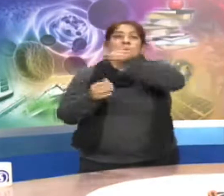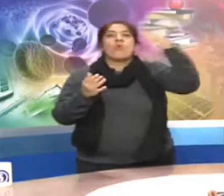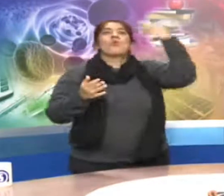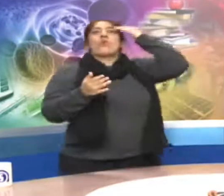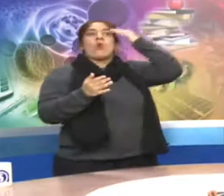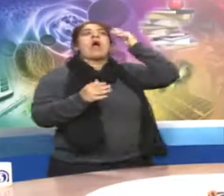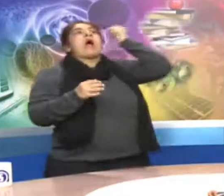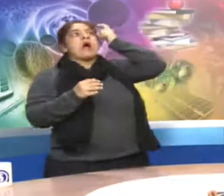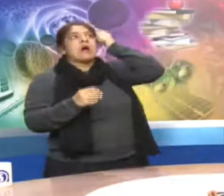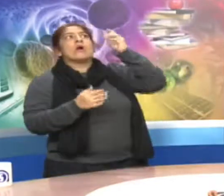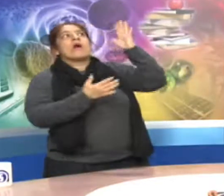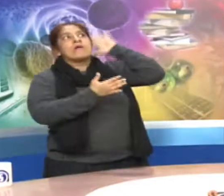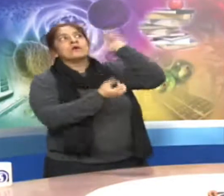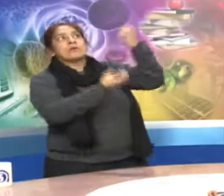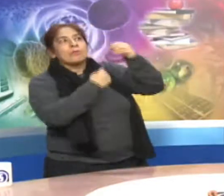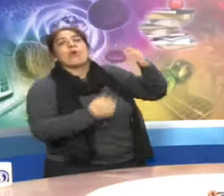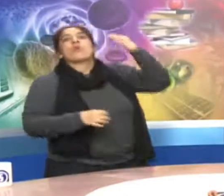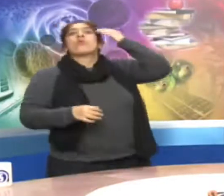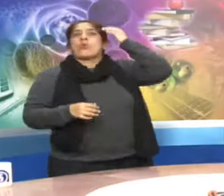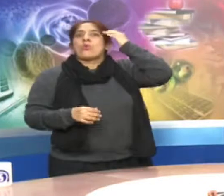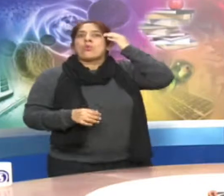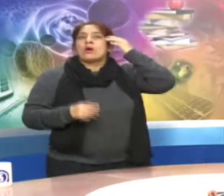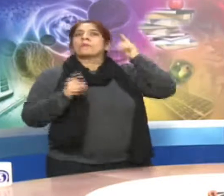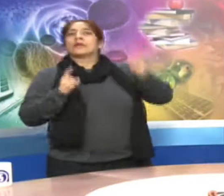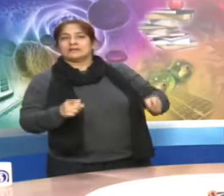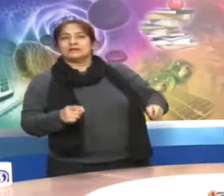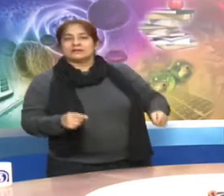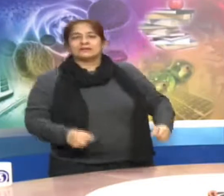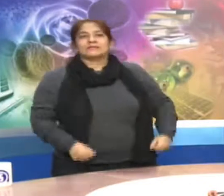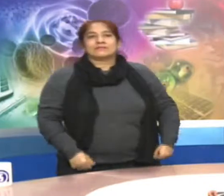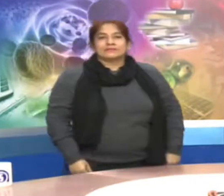to aware people of good and bad both.